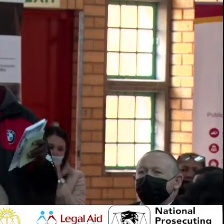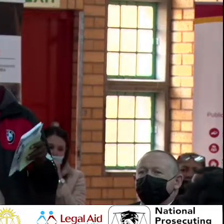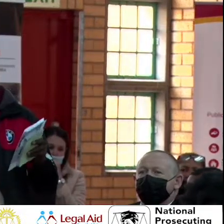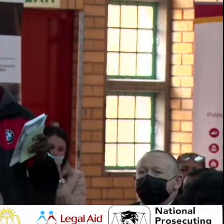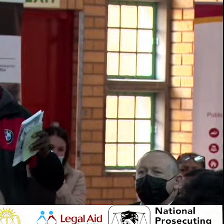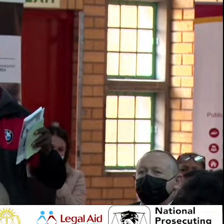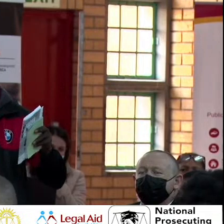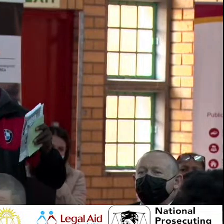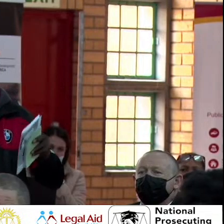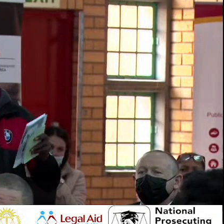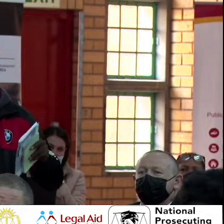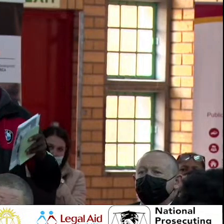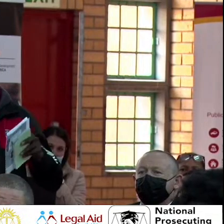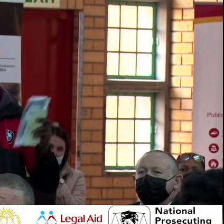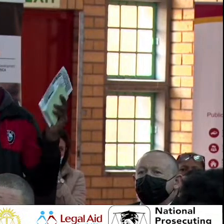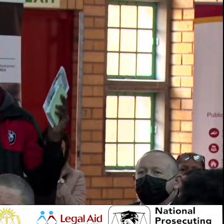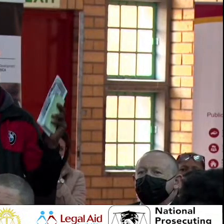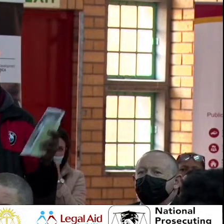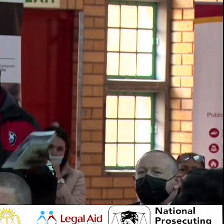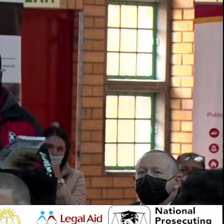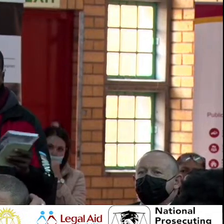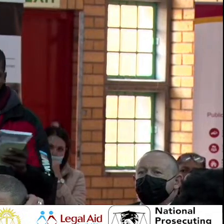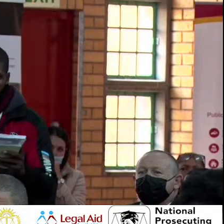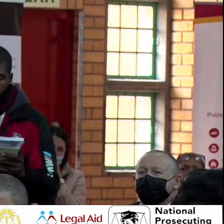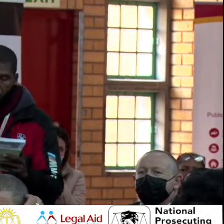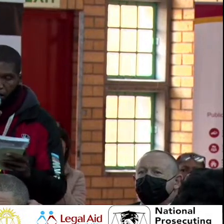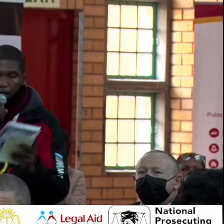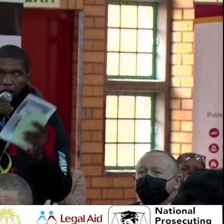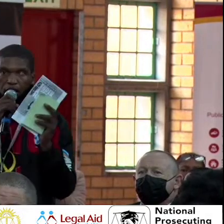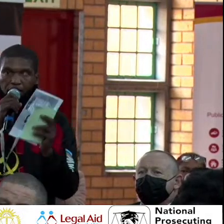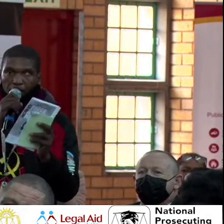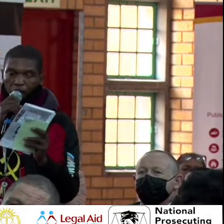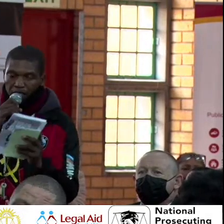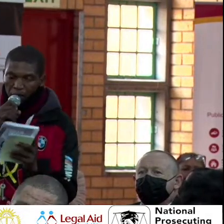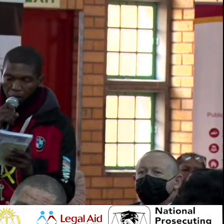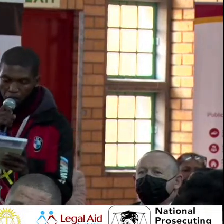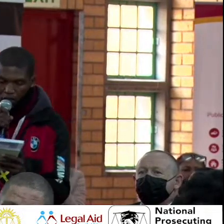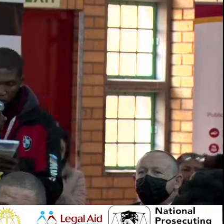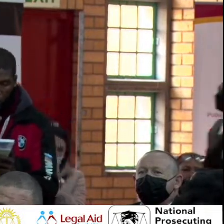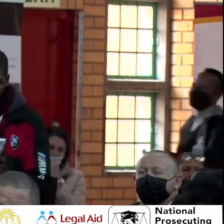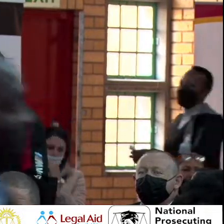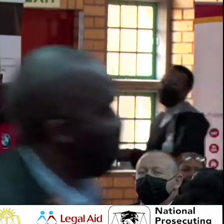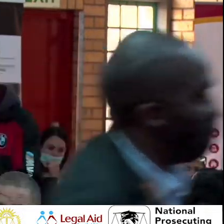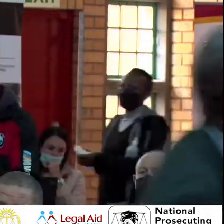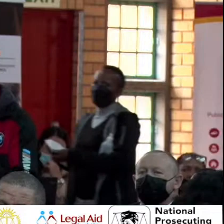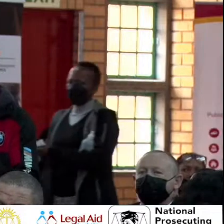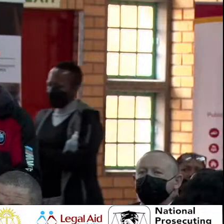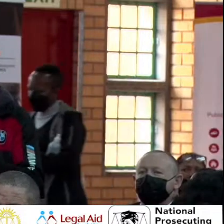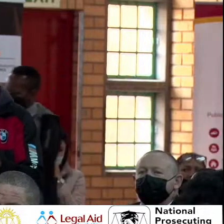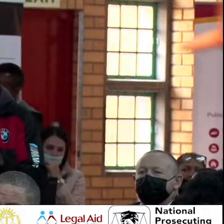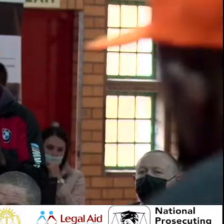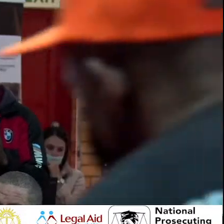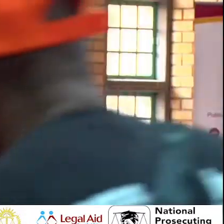unable to cope with the lot of work that is taking place there. That's the first submission that we want to do.